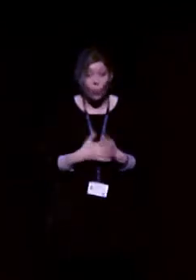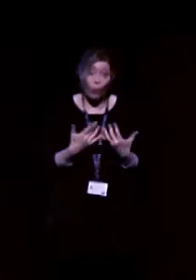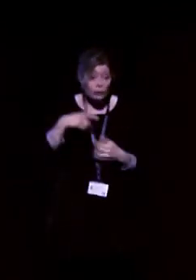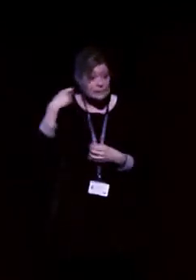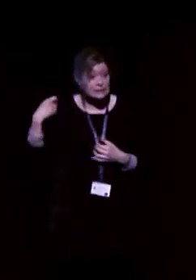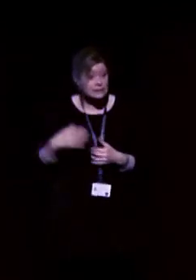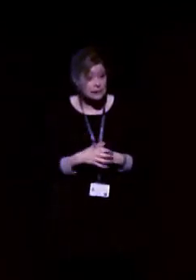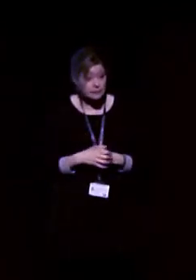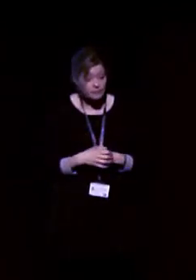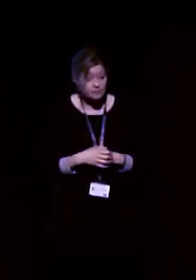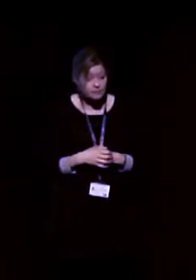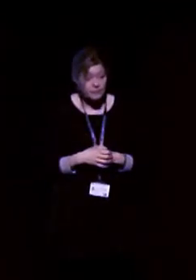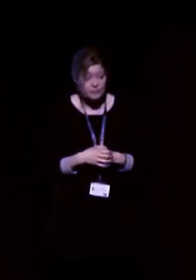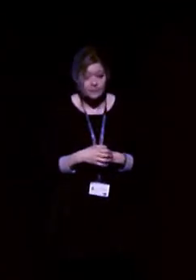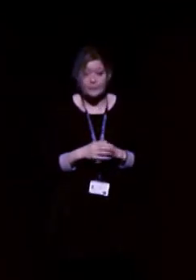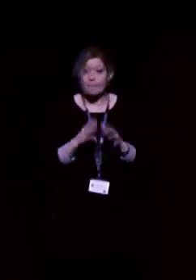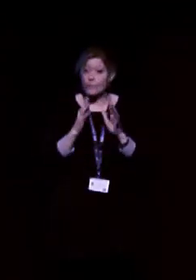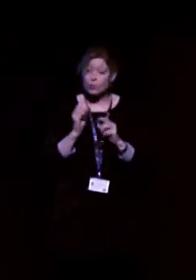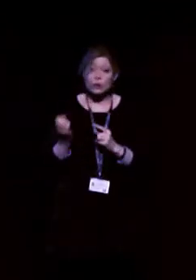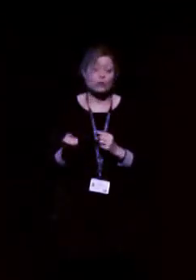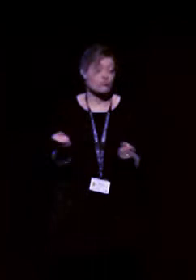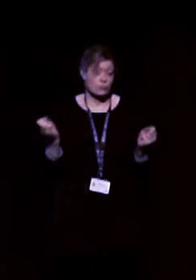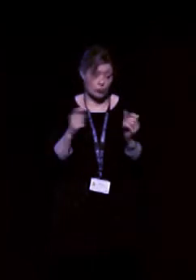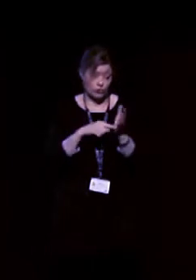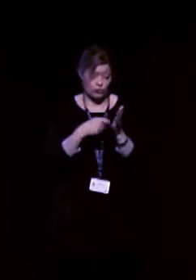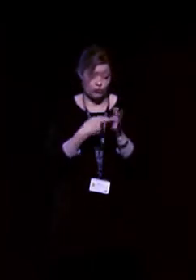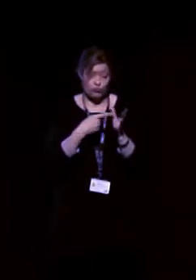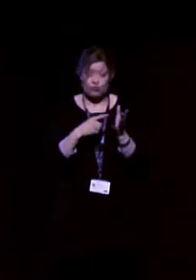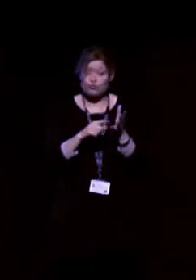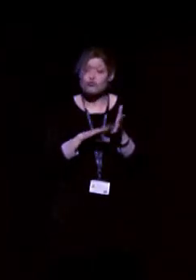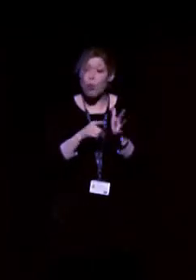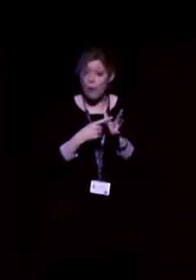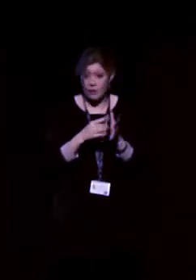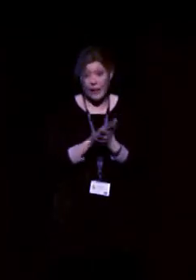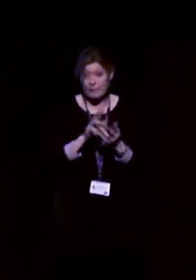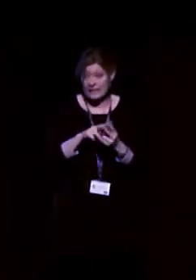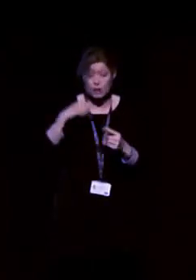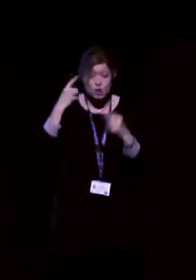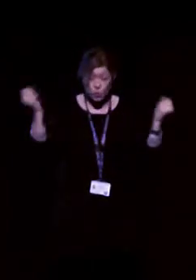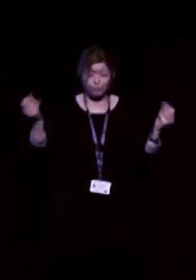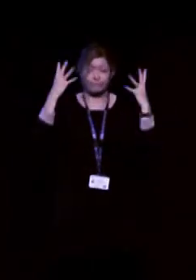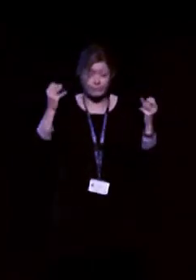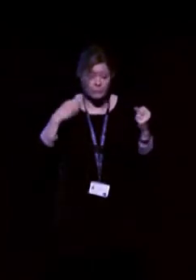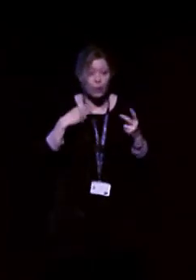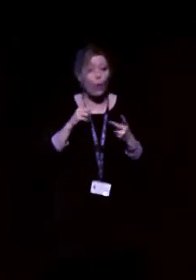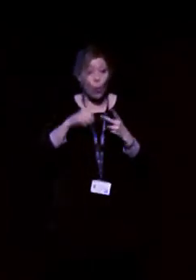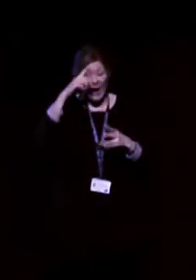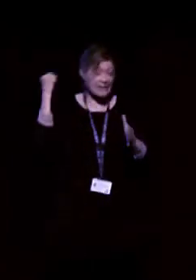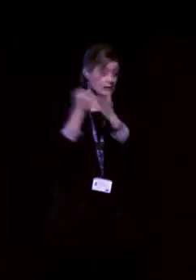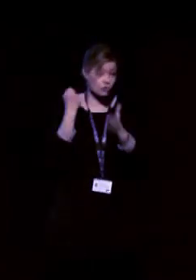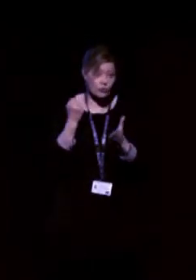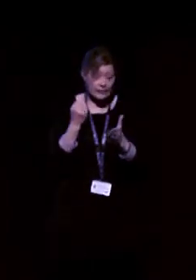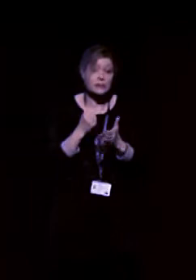tinnitus. Trauma, both in terms of noise and in terms of head injury, causing temporal bone